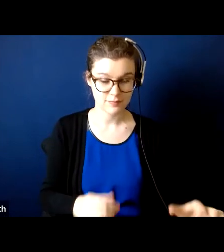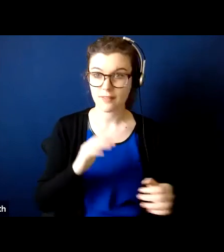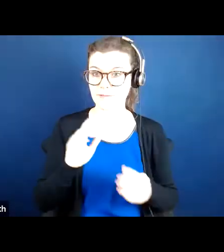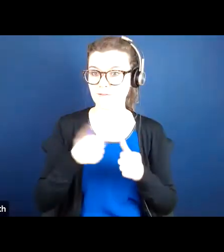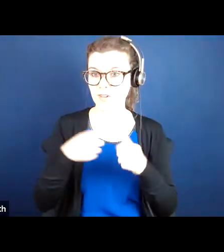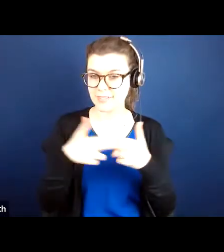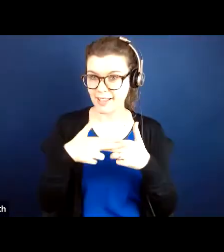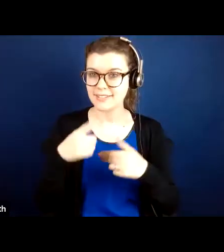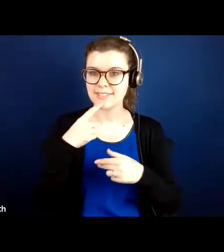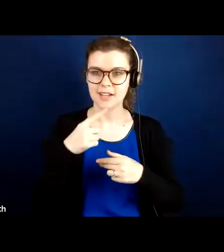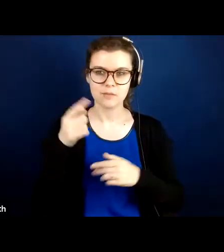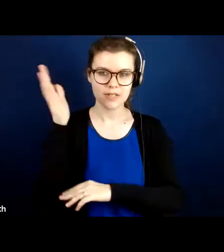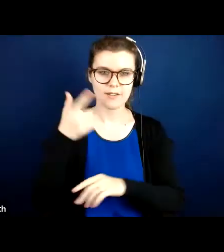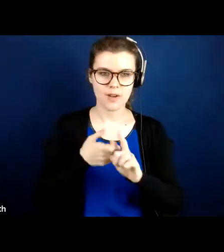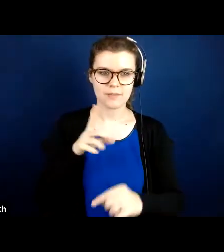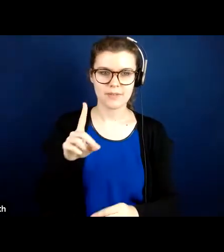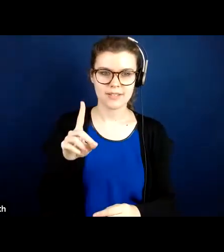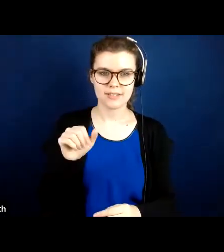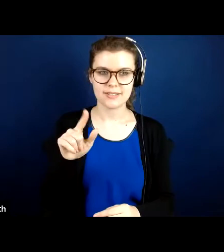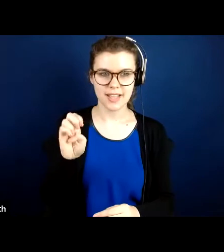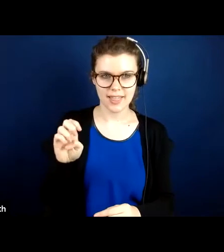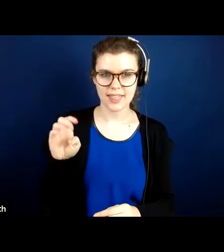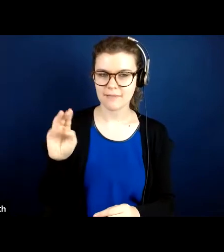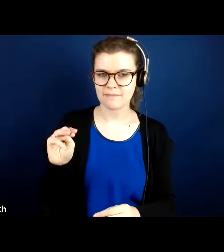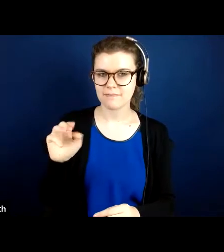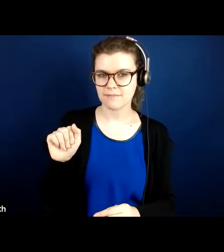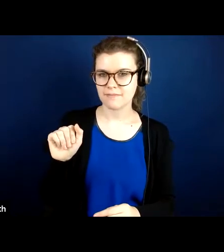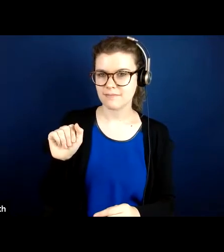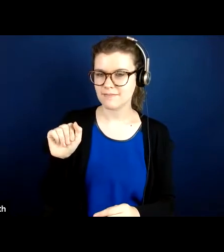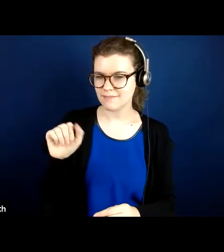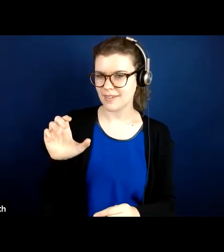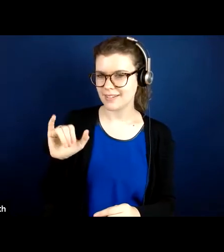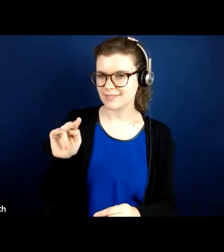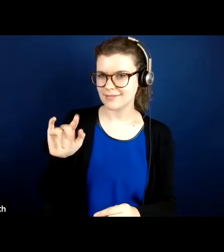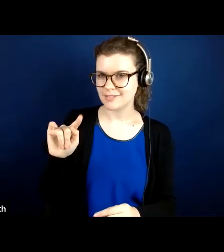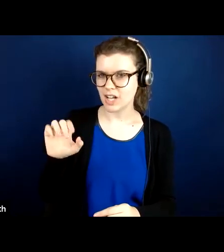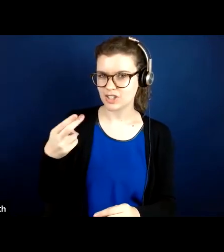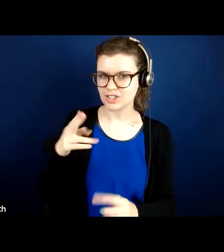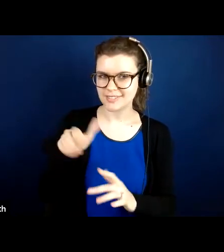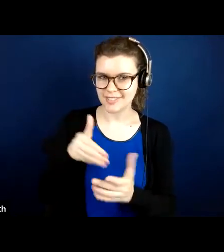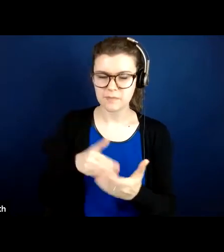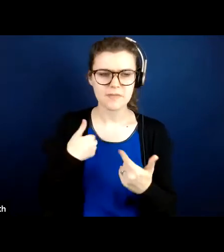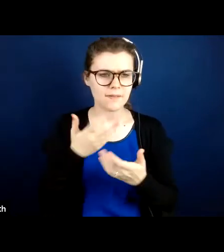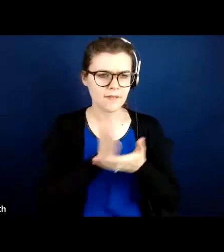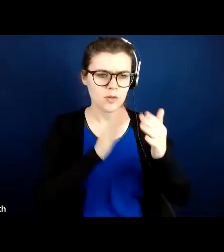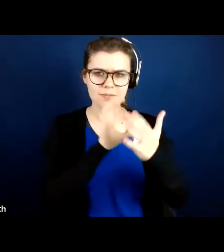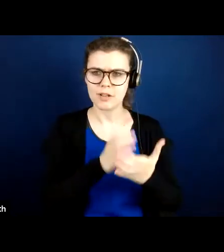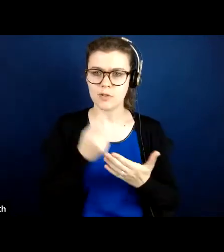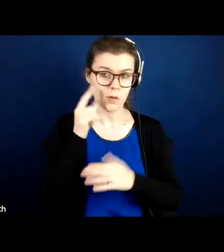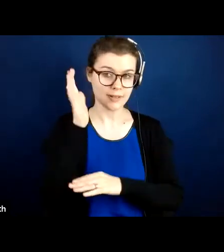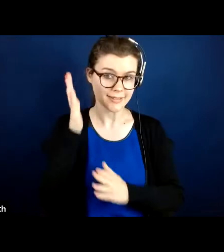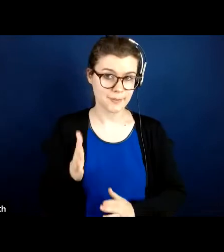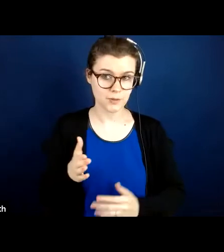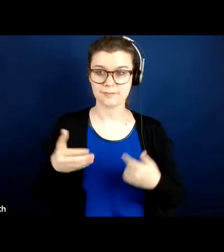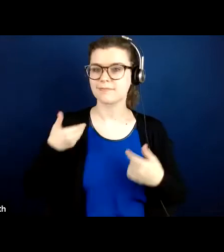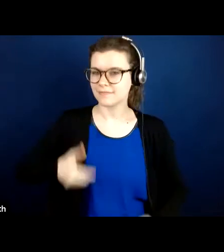Dale McIntosh Center. We have a couple of introductions of our speakers with photos to go with them. My name